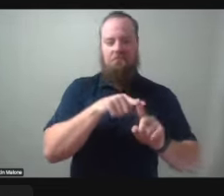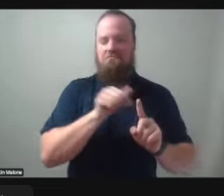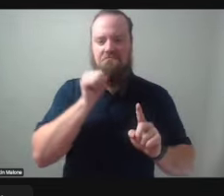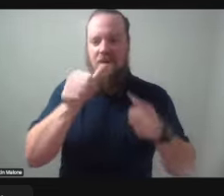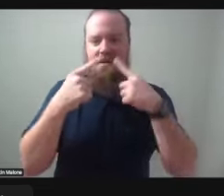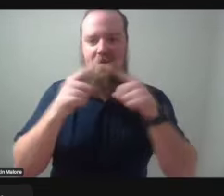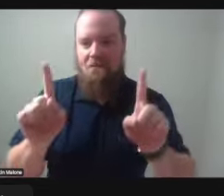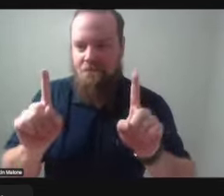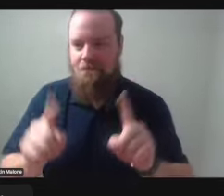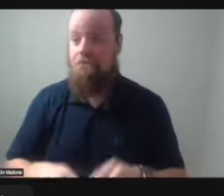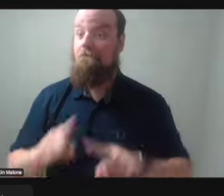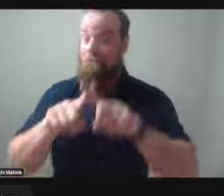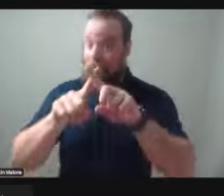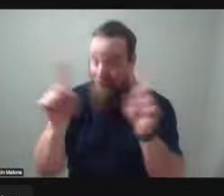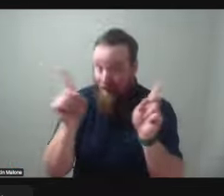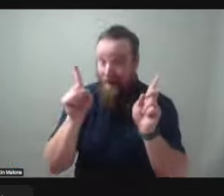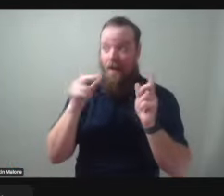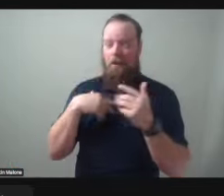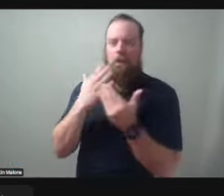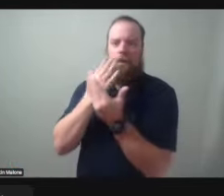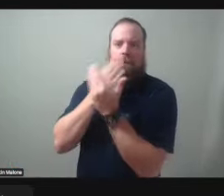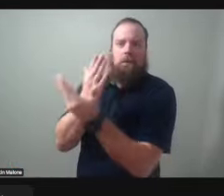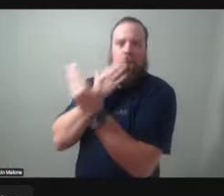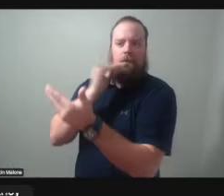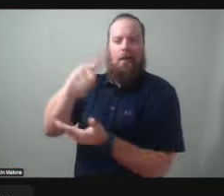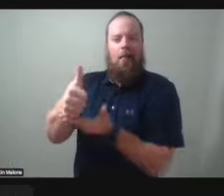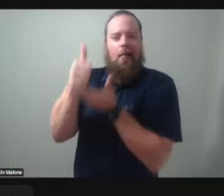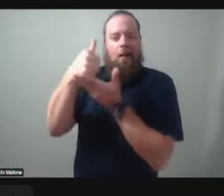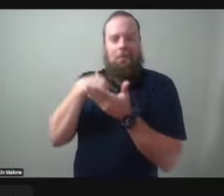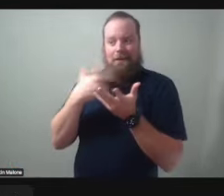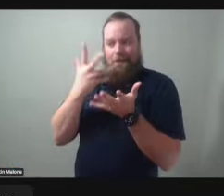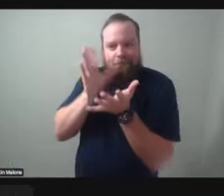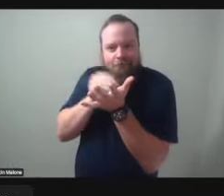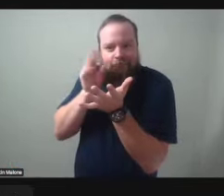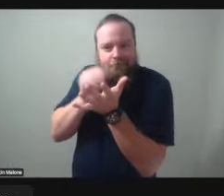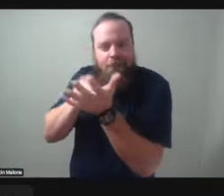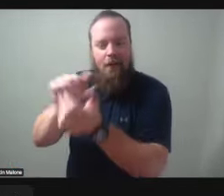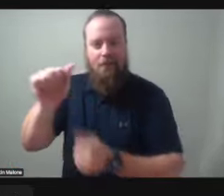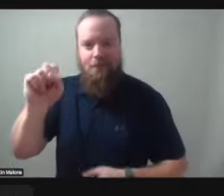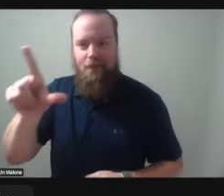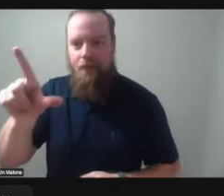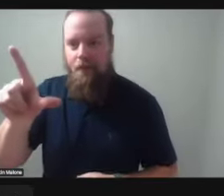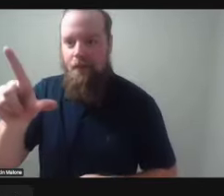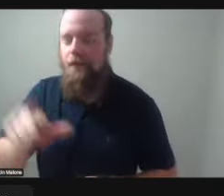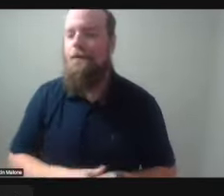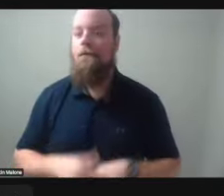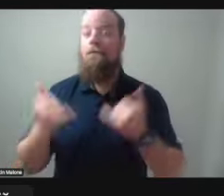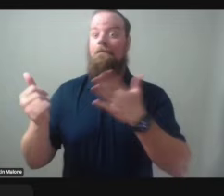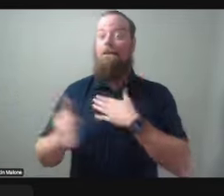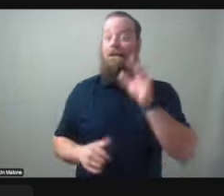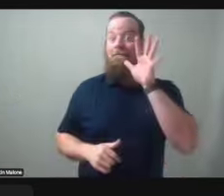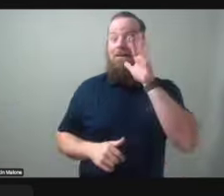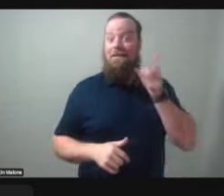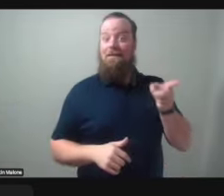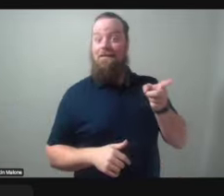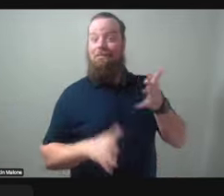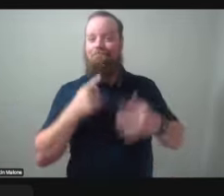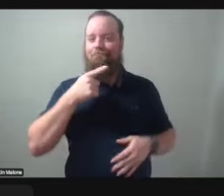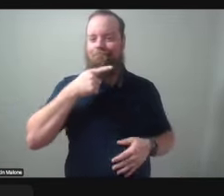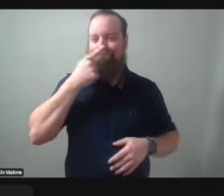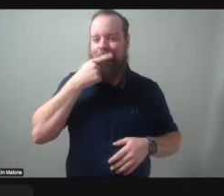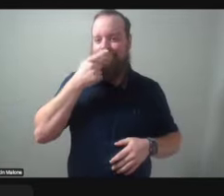and speak at the same time, which is very ineffective because there isn't a great priority set on either